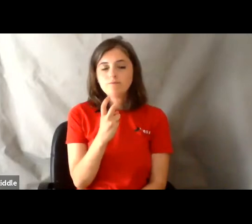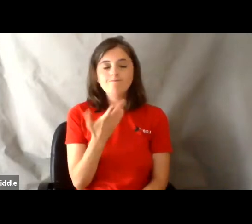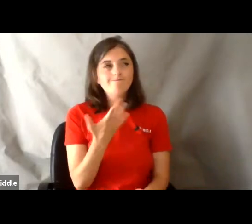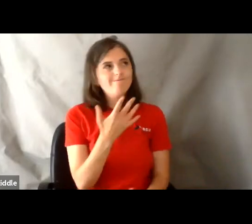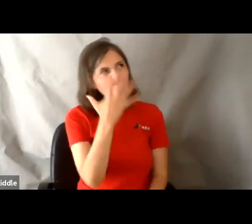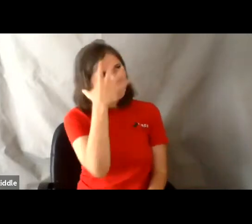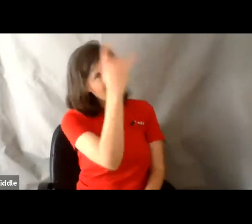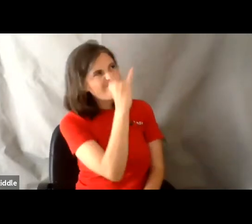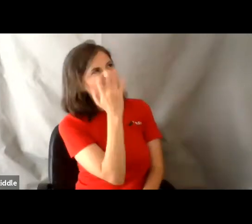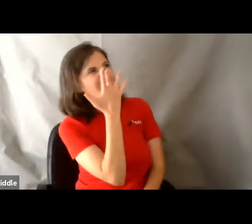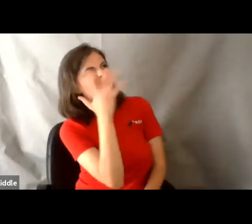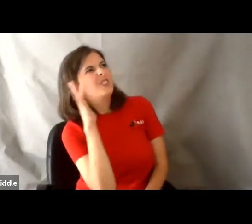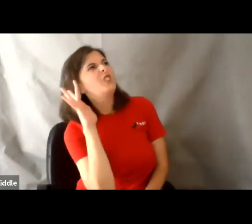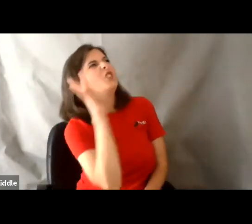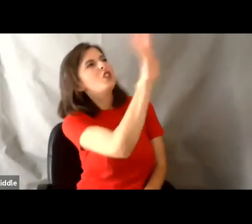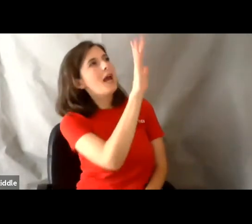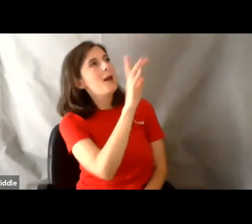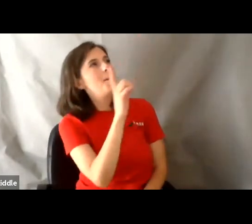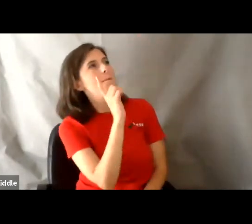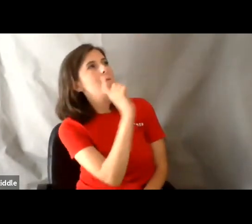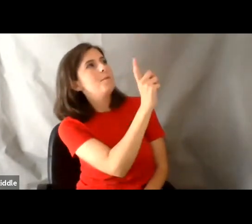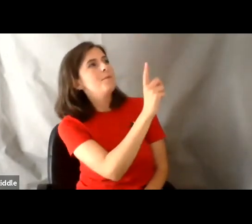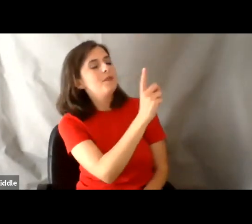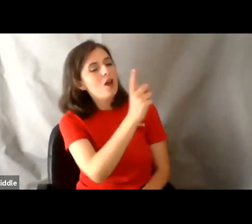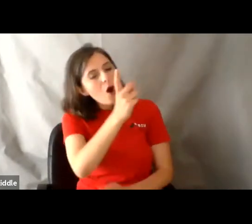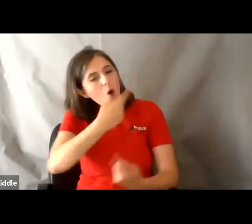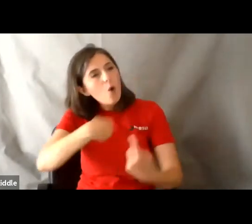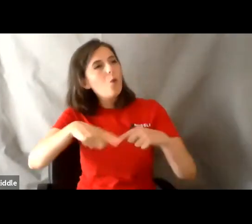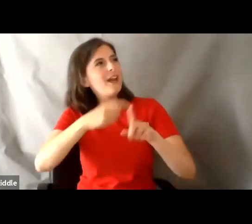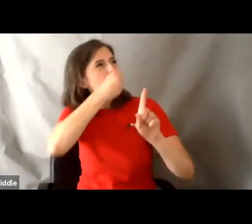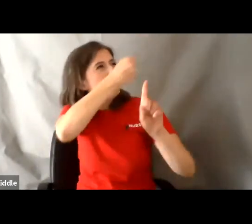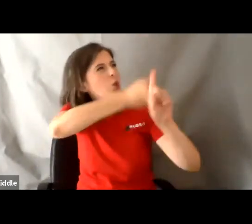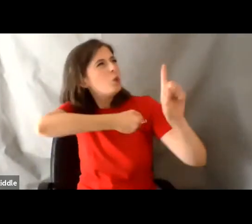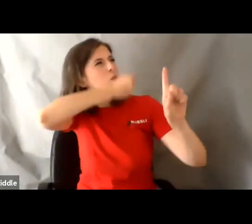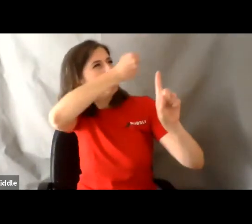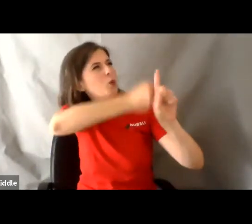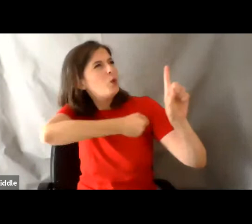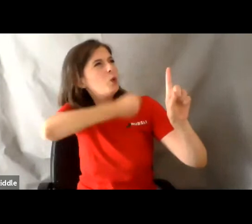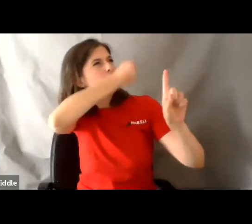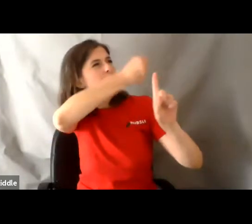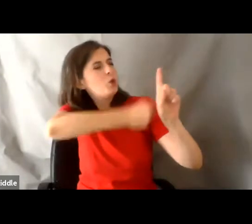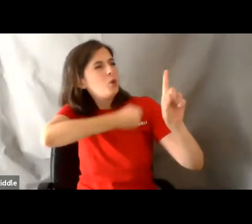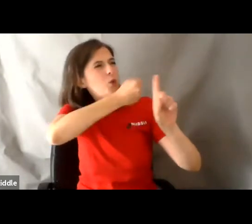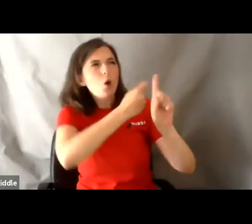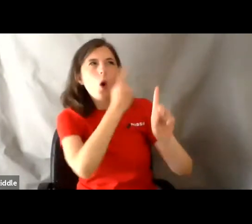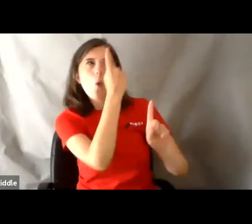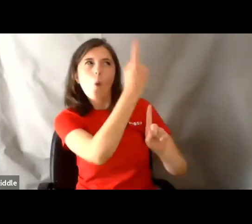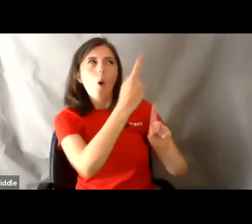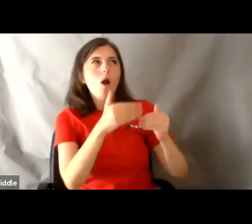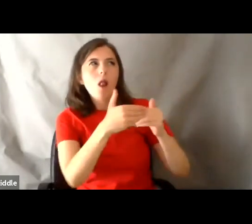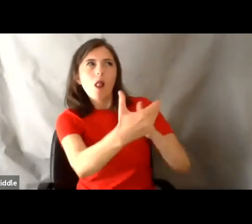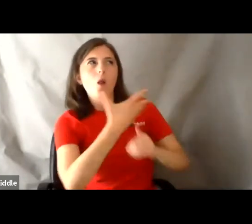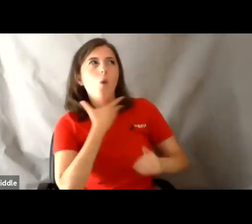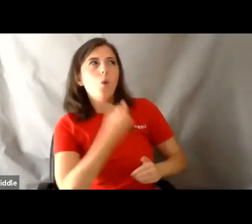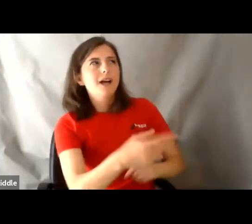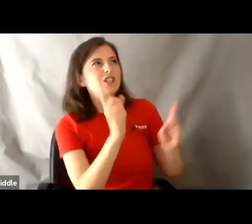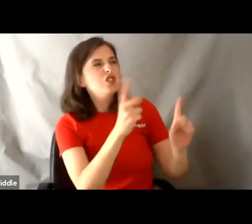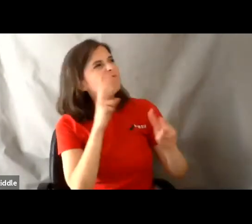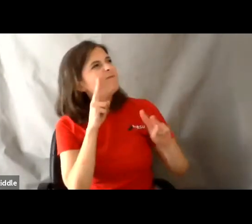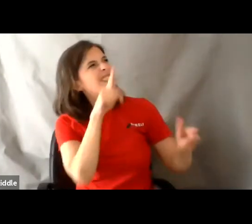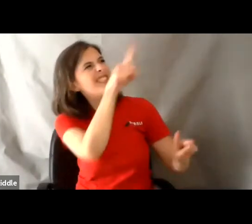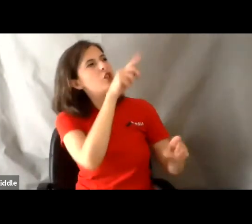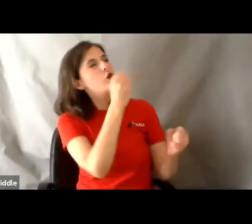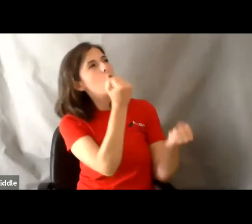government, shame on you for this. We who campaign so hard have one lasting wish, to see you face